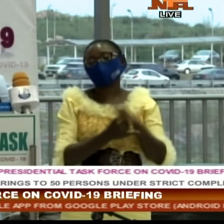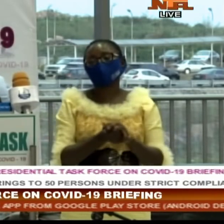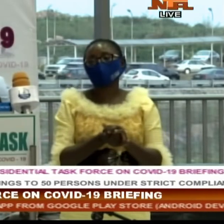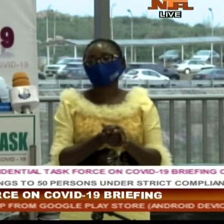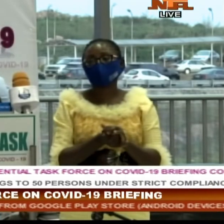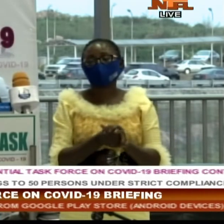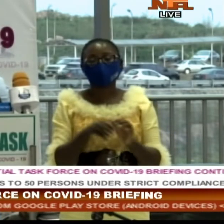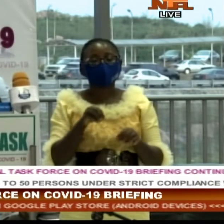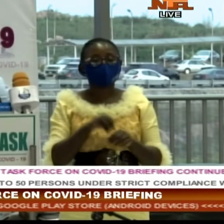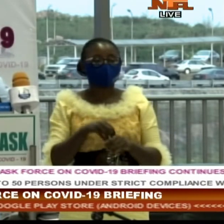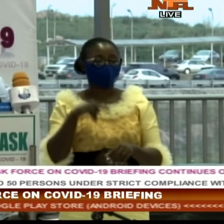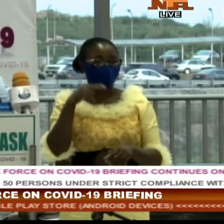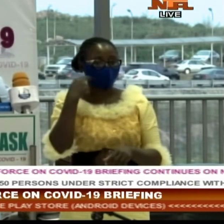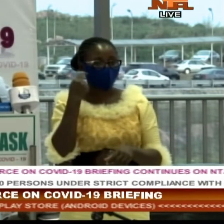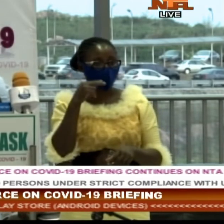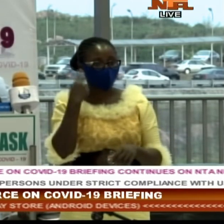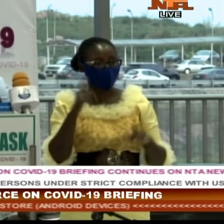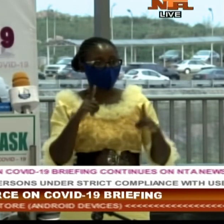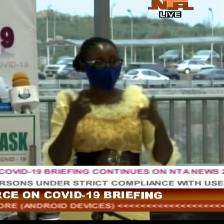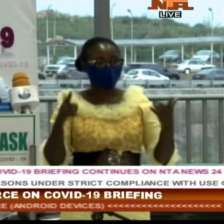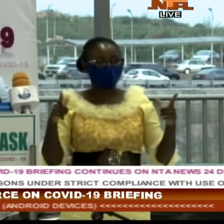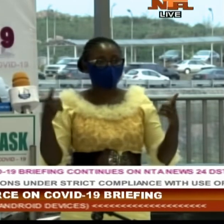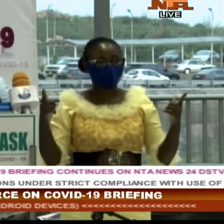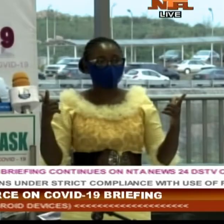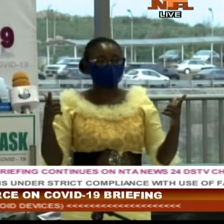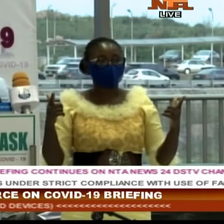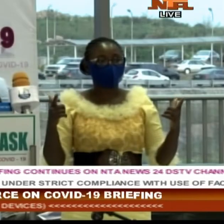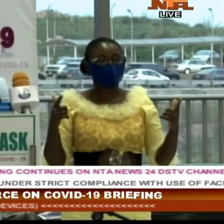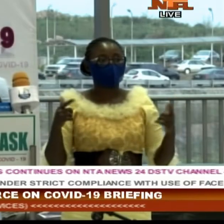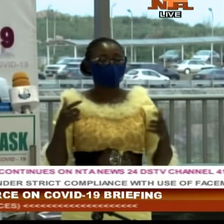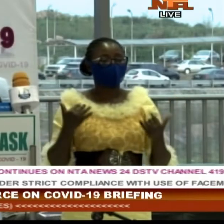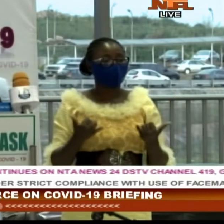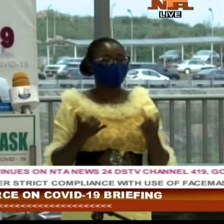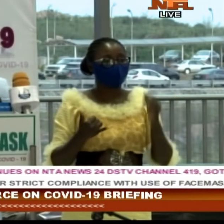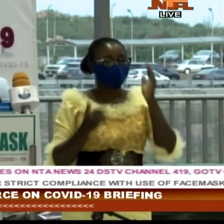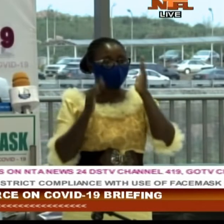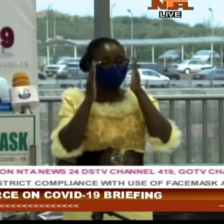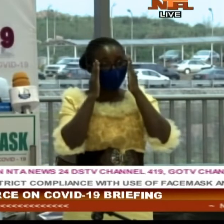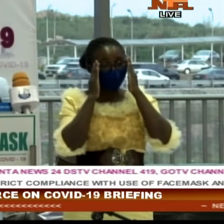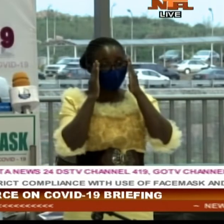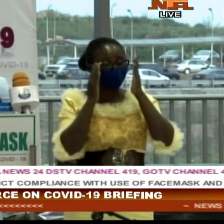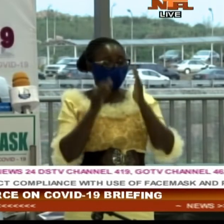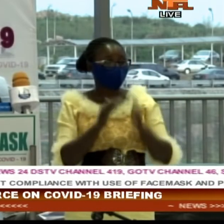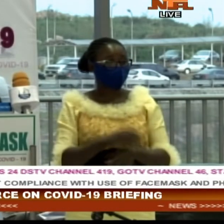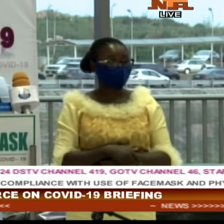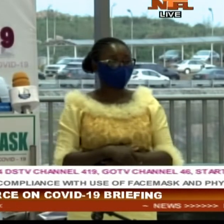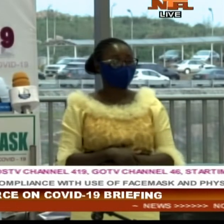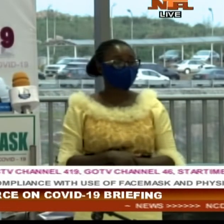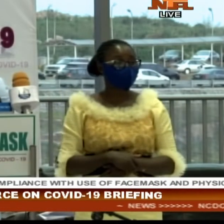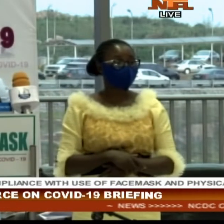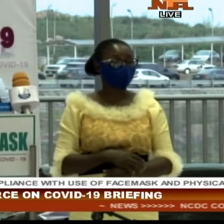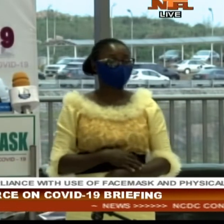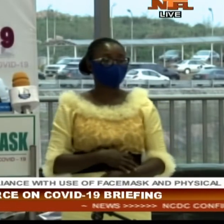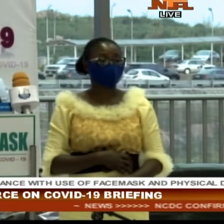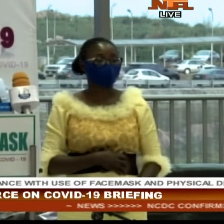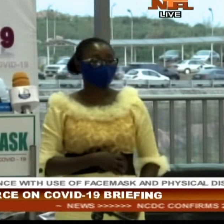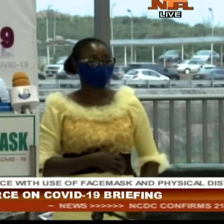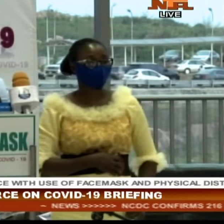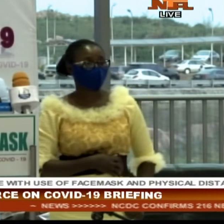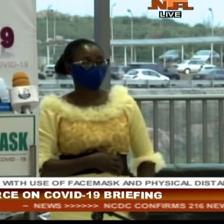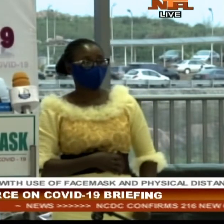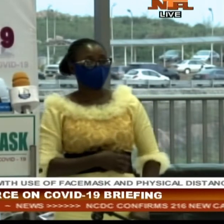then in Hausa, Ramo Gaya, tsakaninmu da mutanen Birtaniya, sun ce kulle mun ce